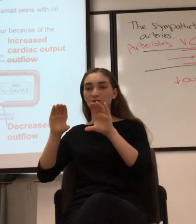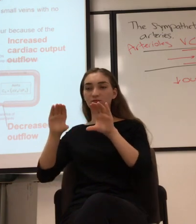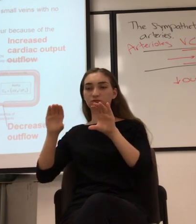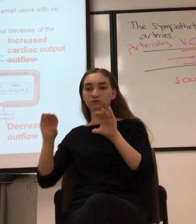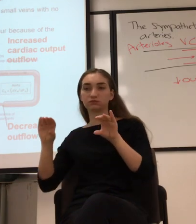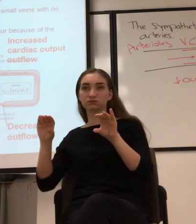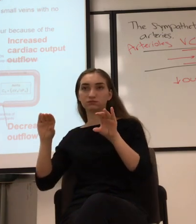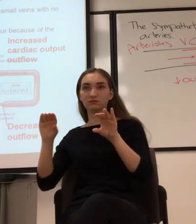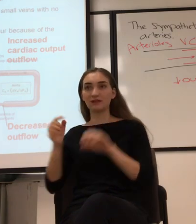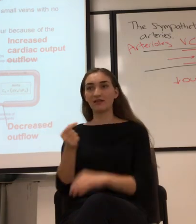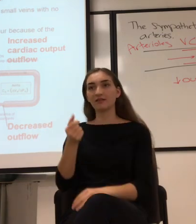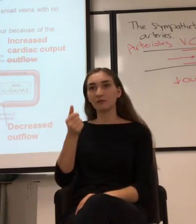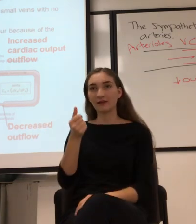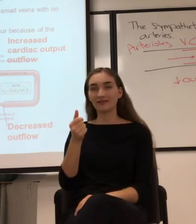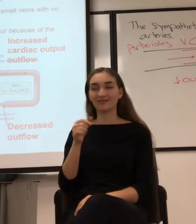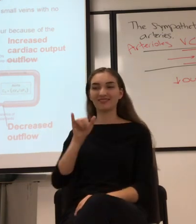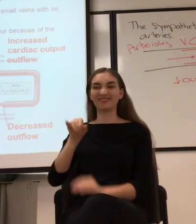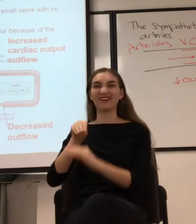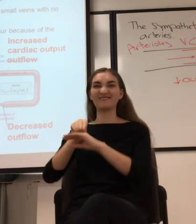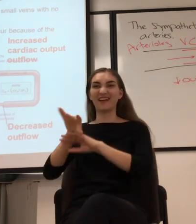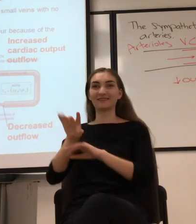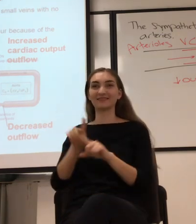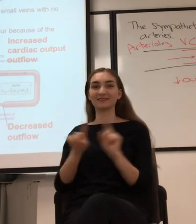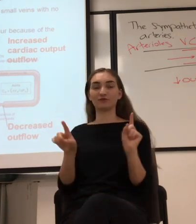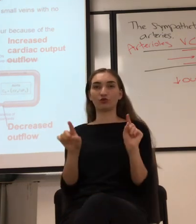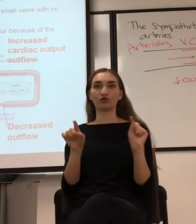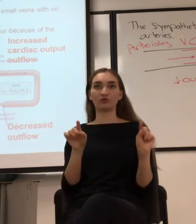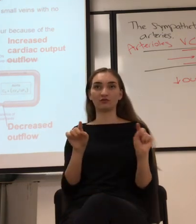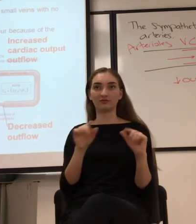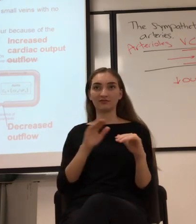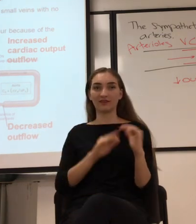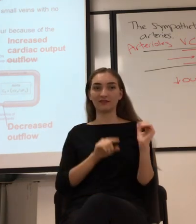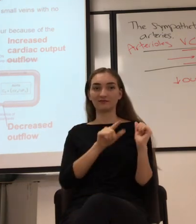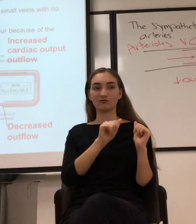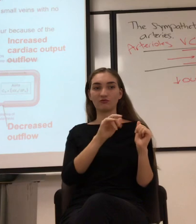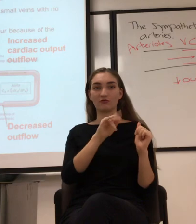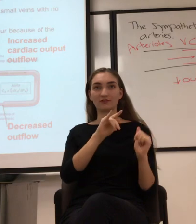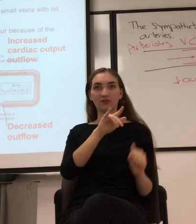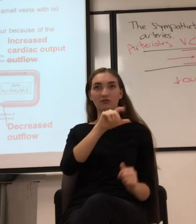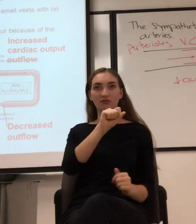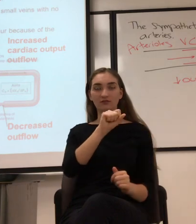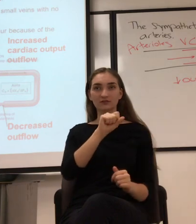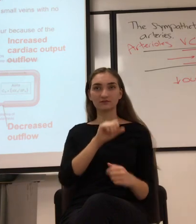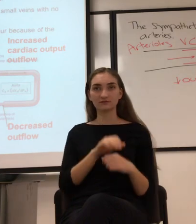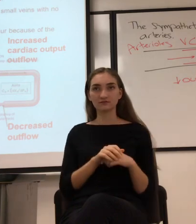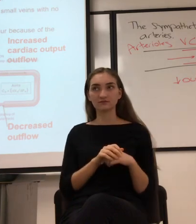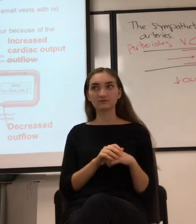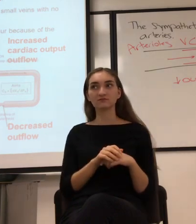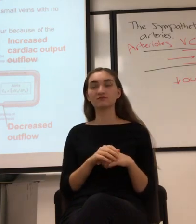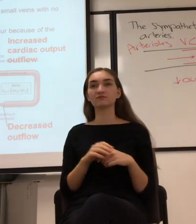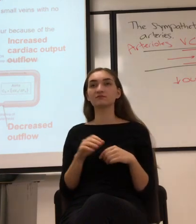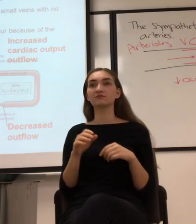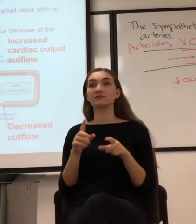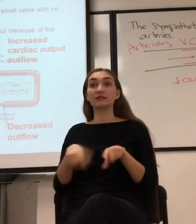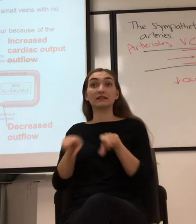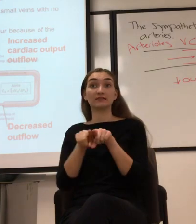Now the effect this has is different. Right? So you are vasoconstricting, I'll put that. You